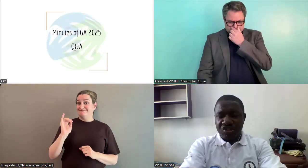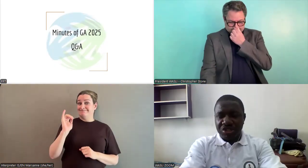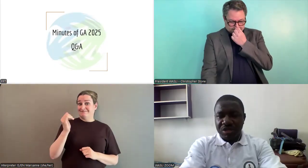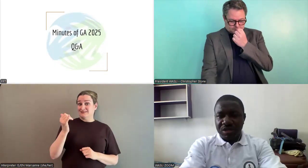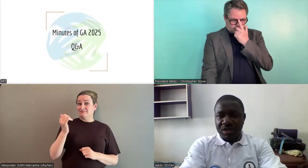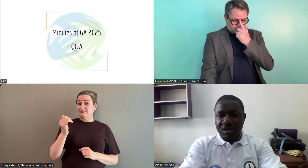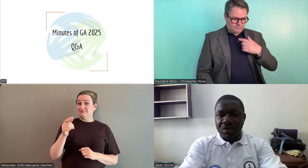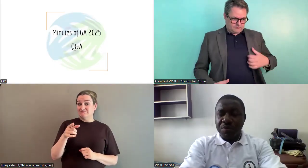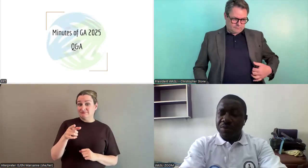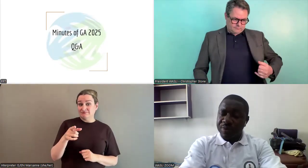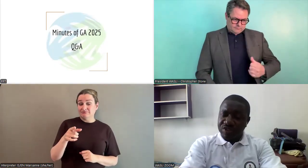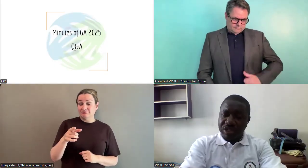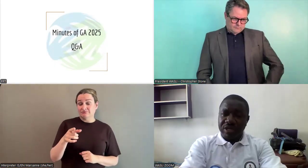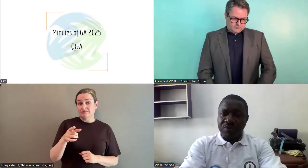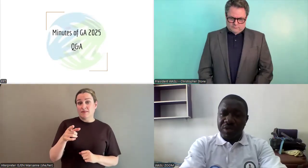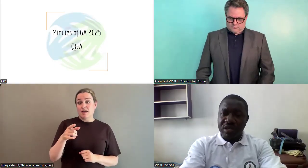we